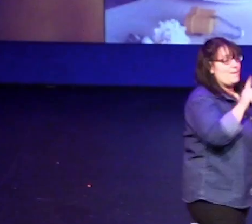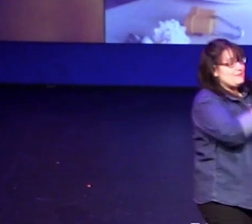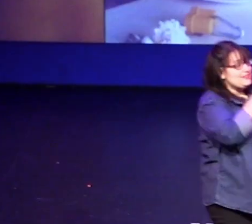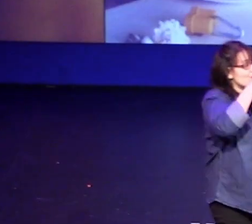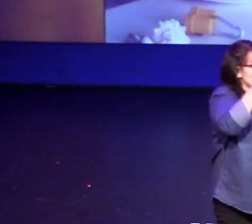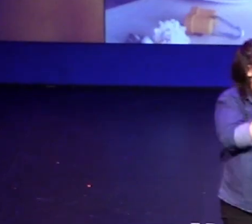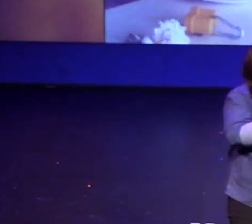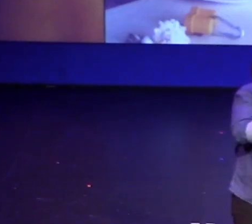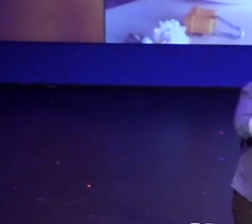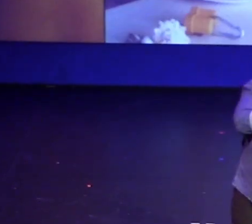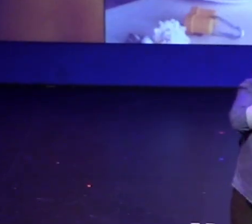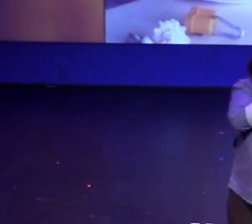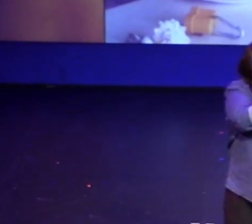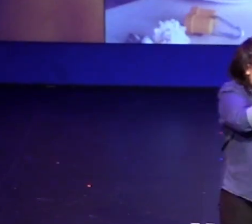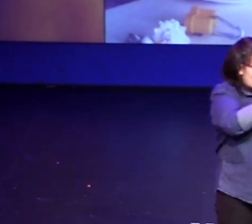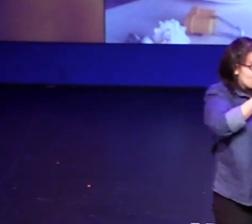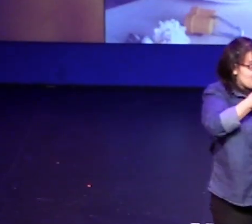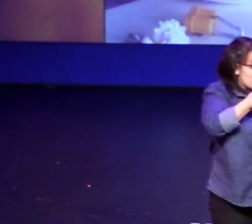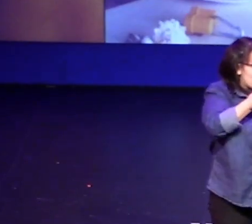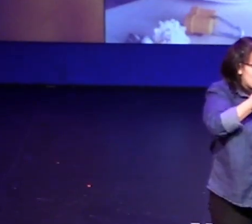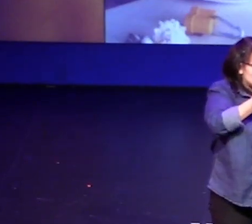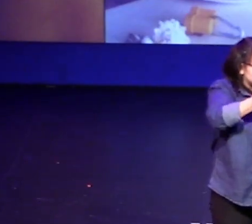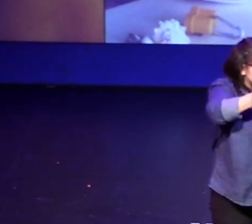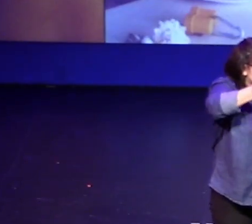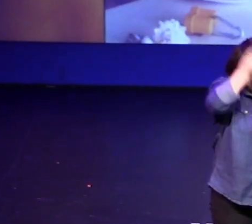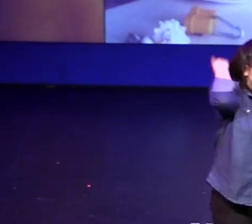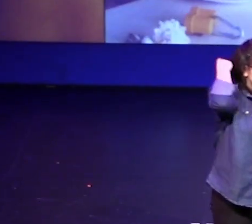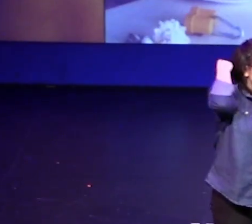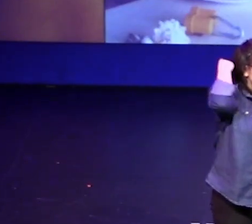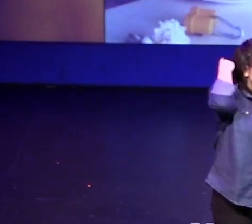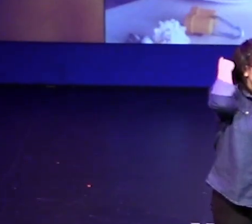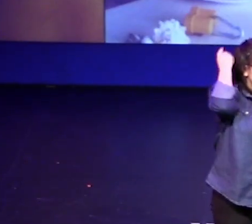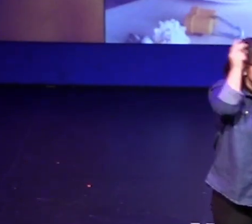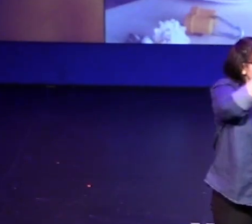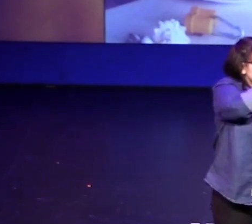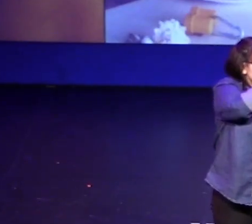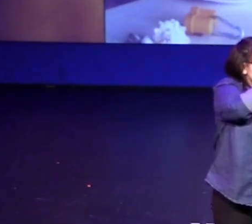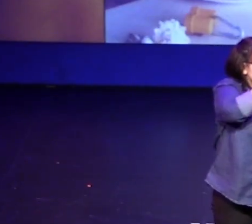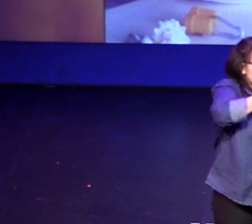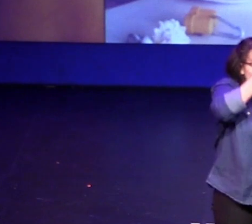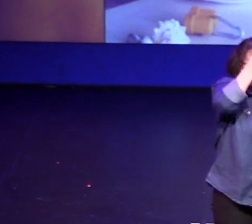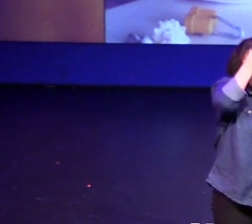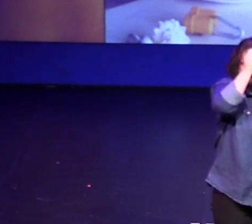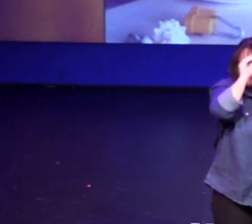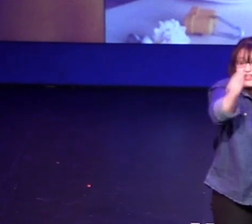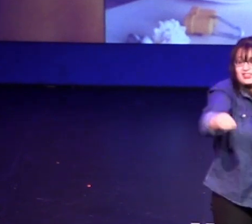I knew I was deaf because sometimes I would have a conversation with a hearing person and not understand a word they said.